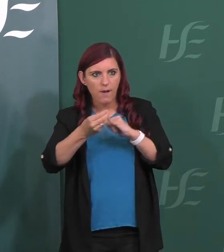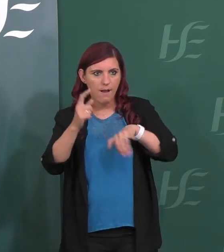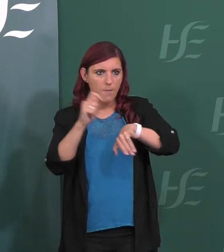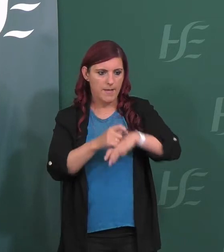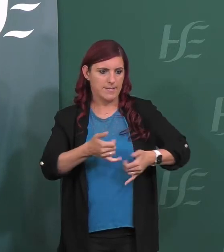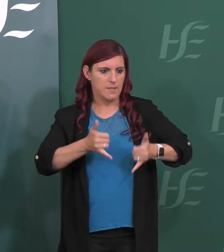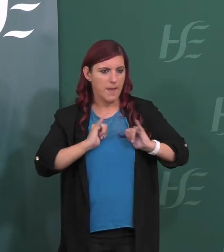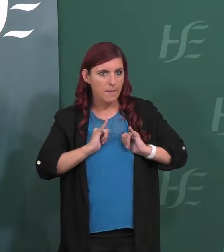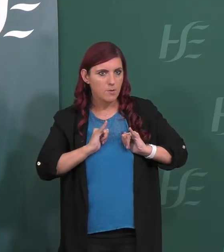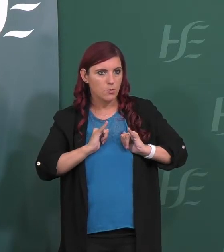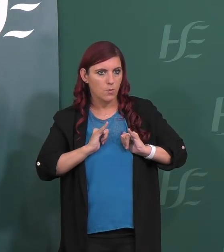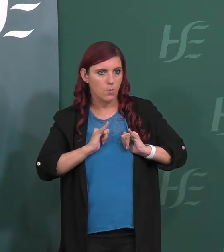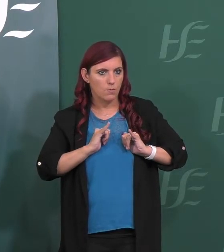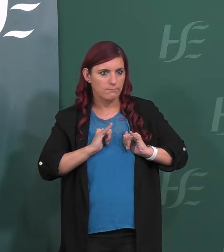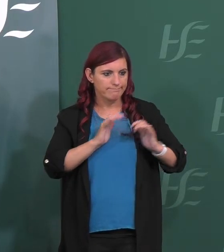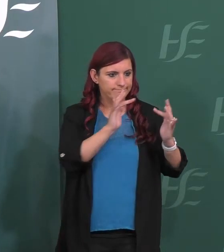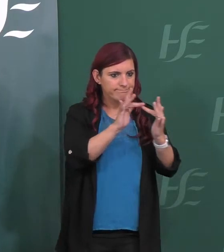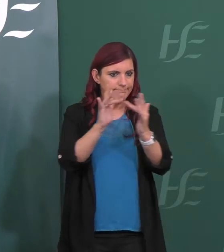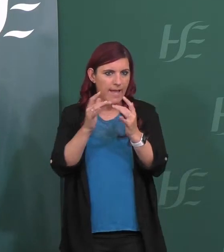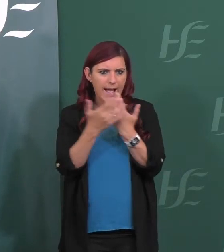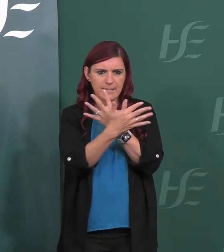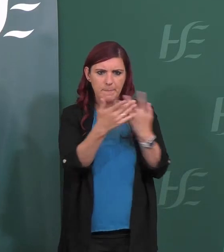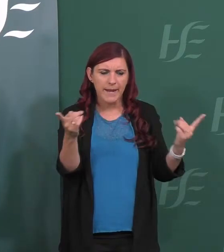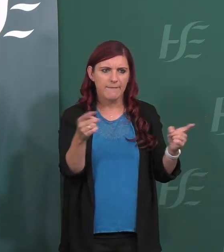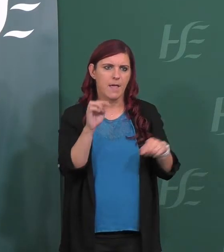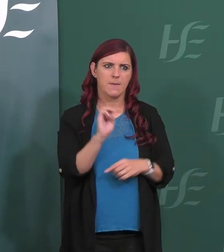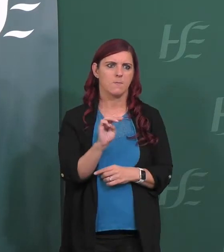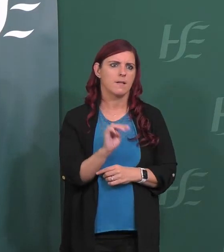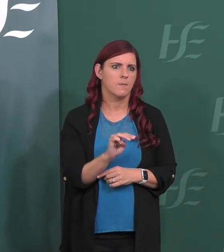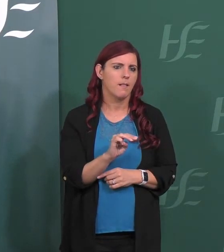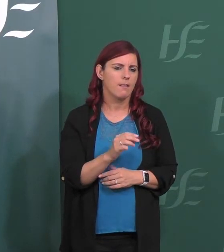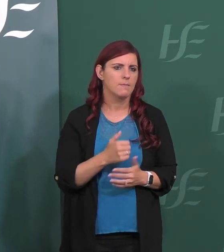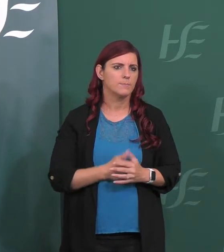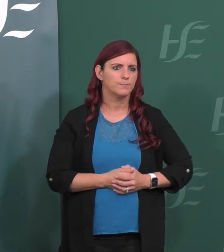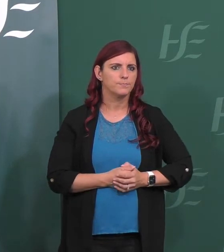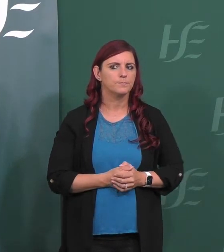continue to reach many vulnerable groups across Ireland.